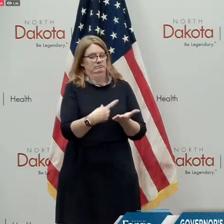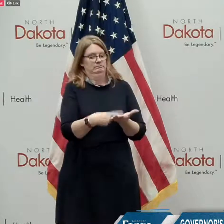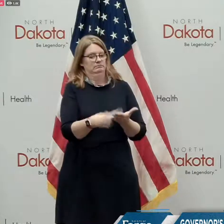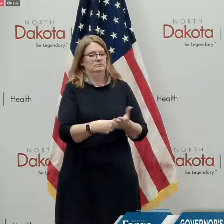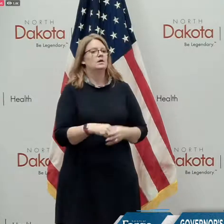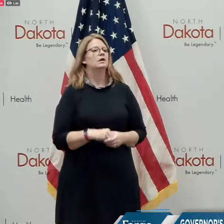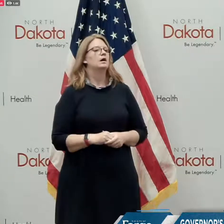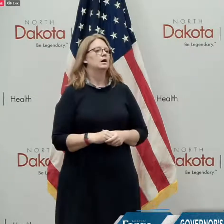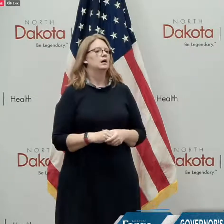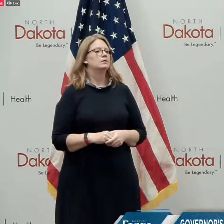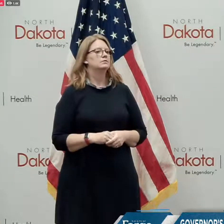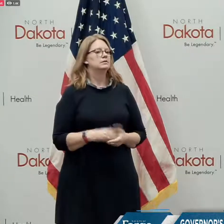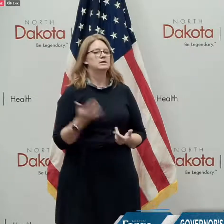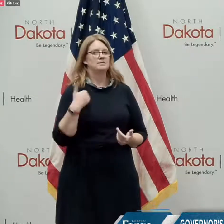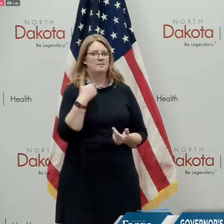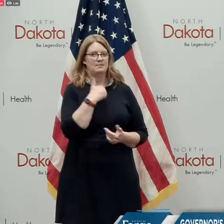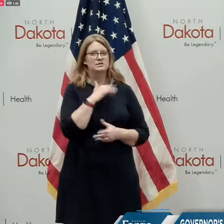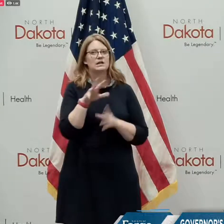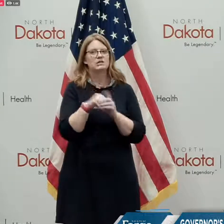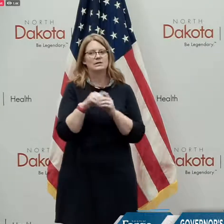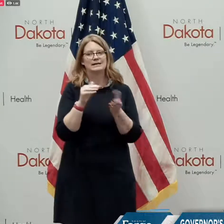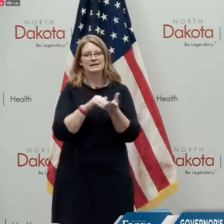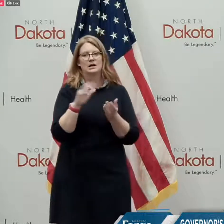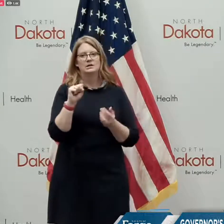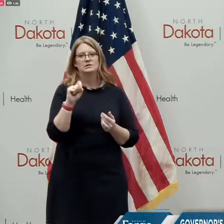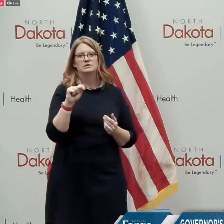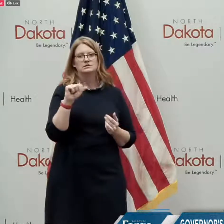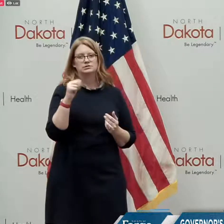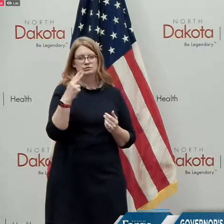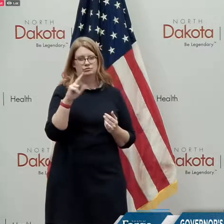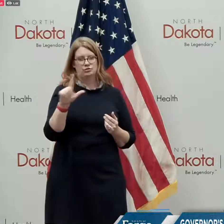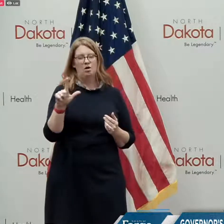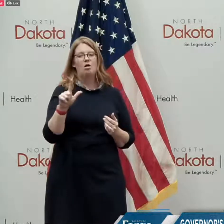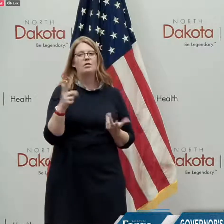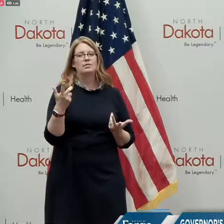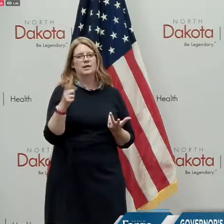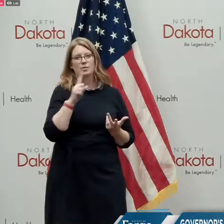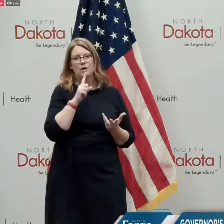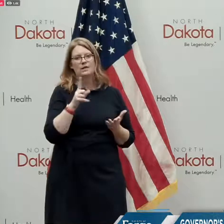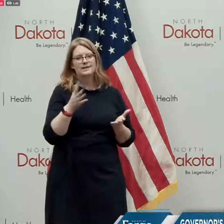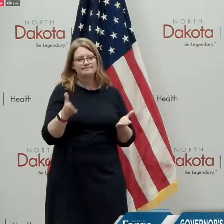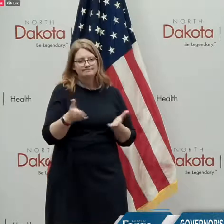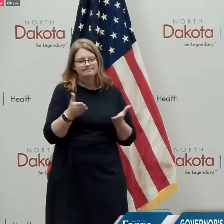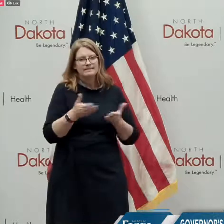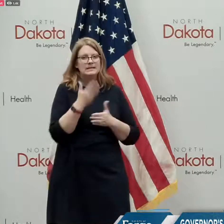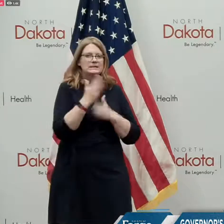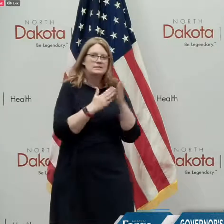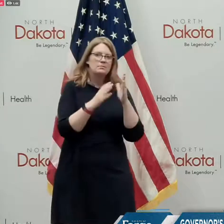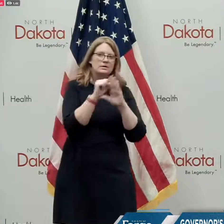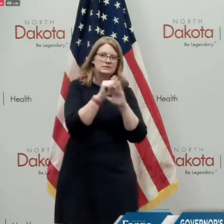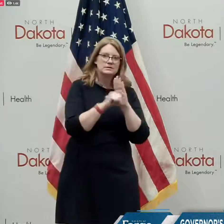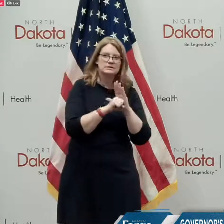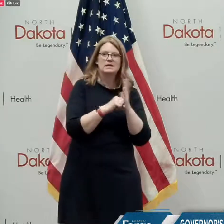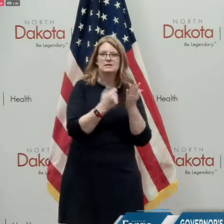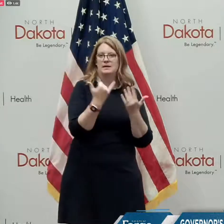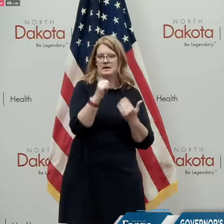there have been members, including Dr. Stahl, who have advocated for that we had reasons for some parts of the state to be yellow.